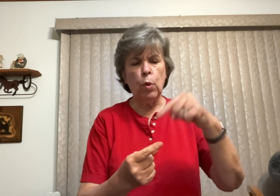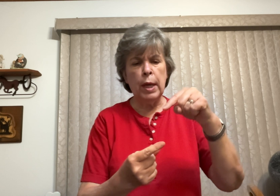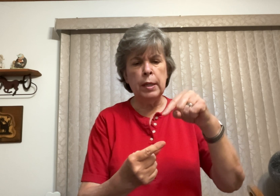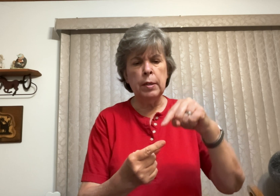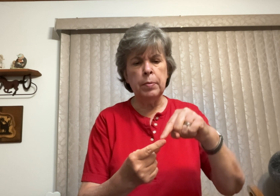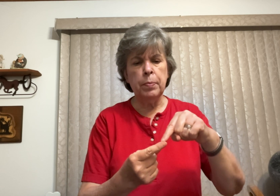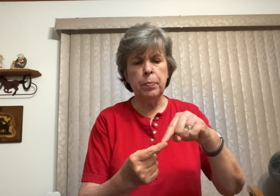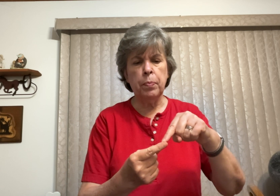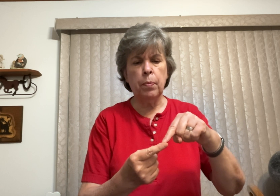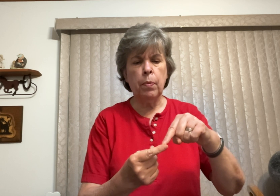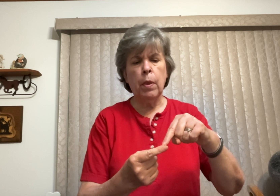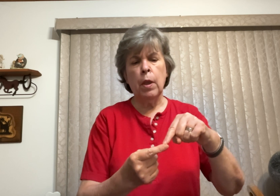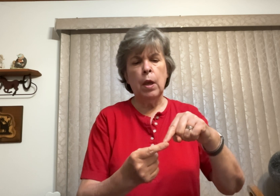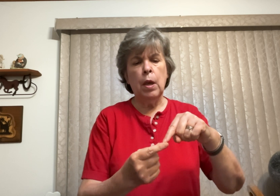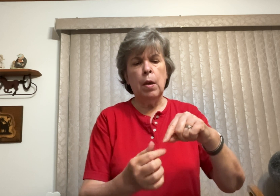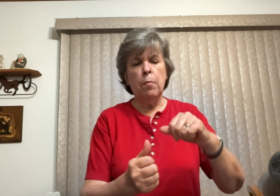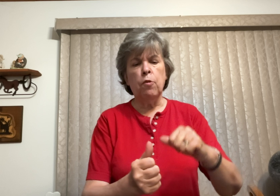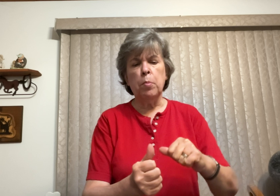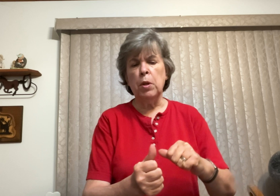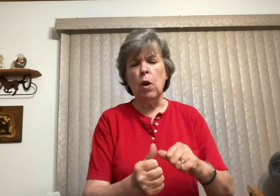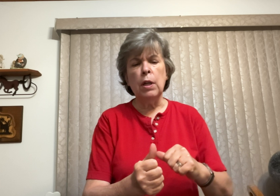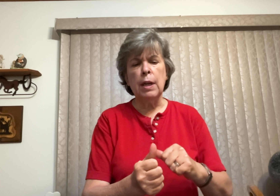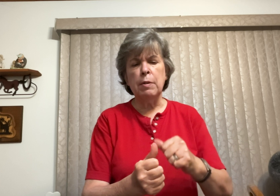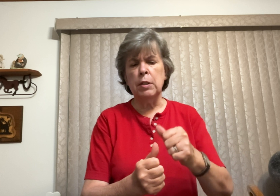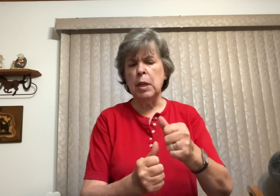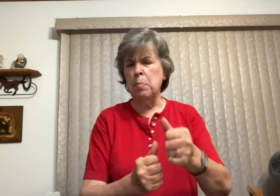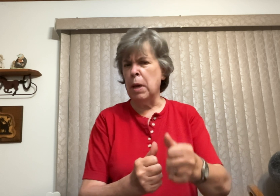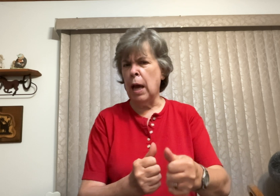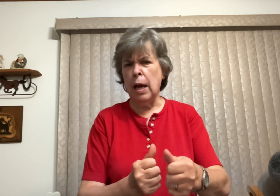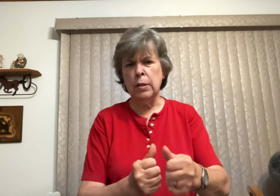when. For beyond, I would say past.